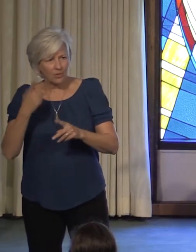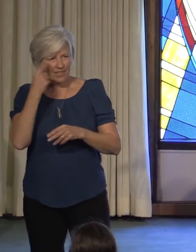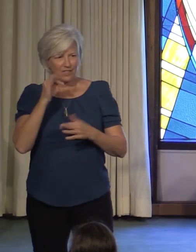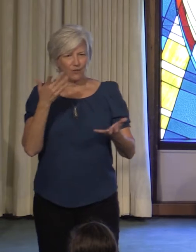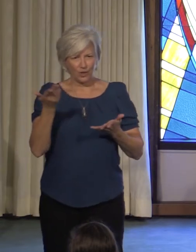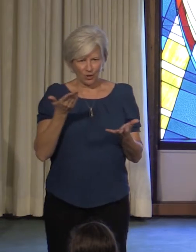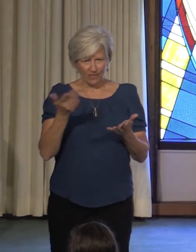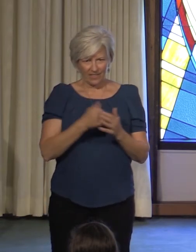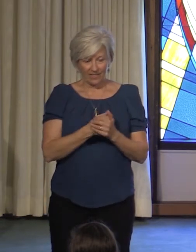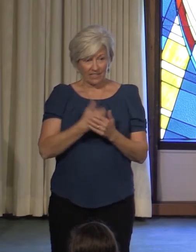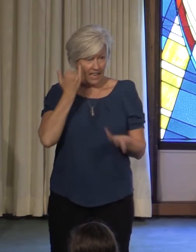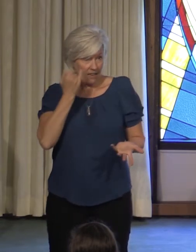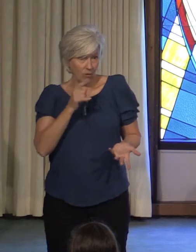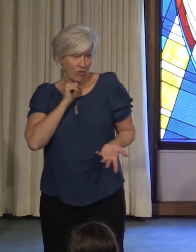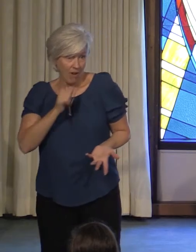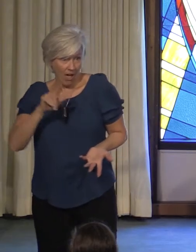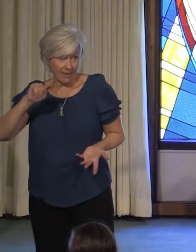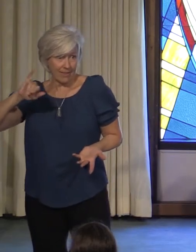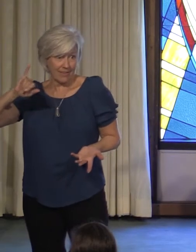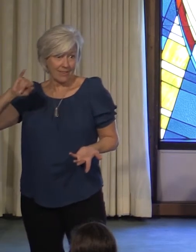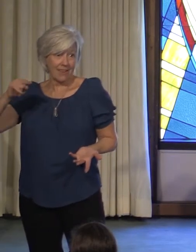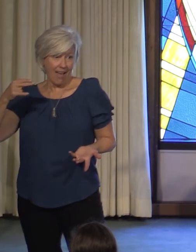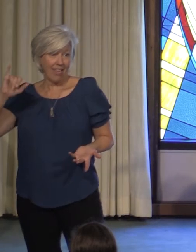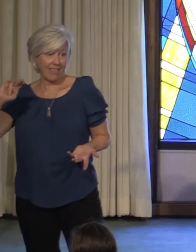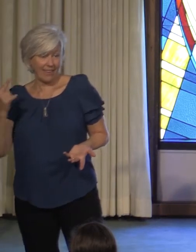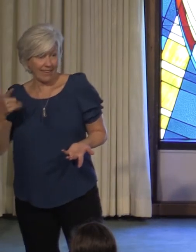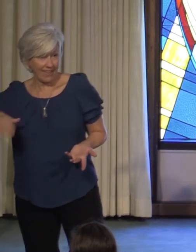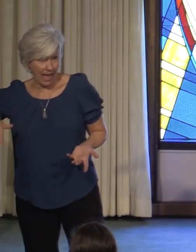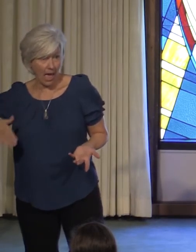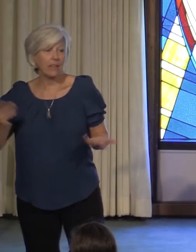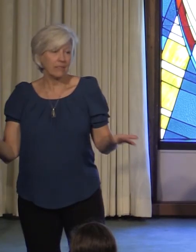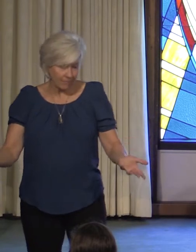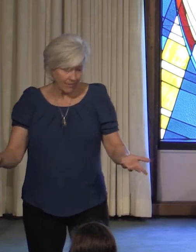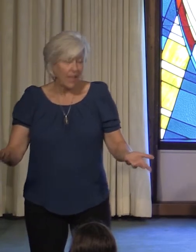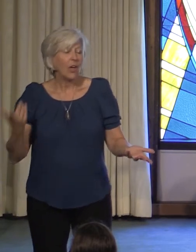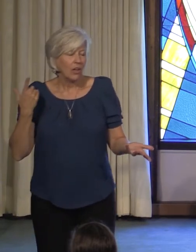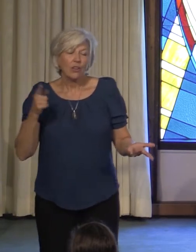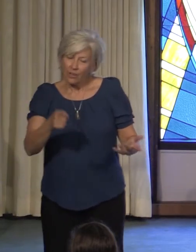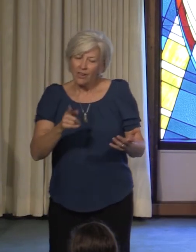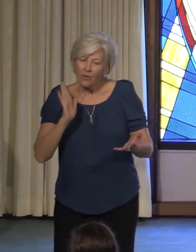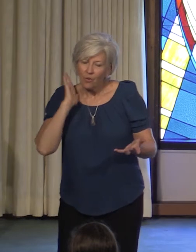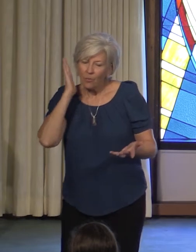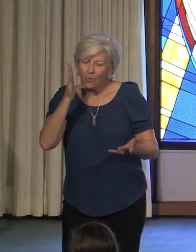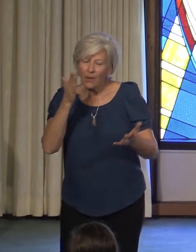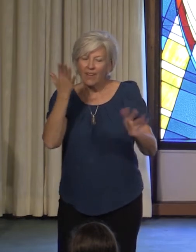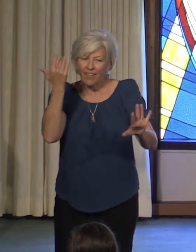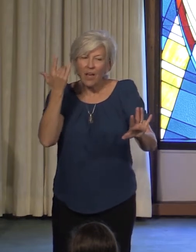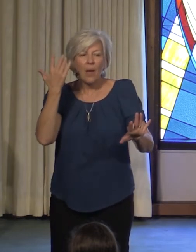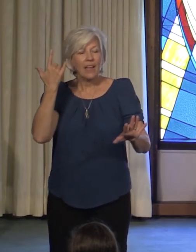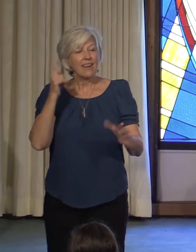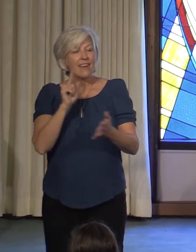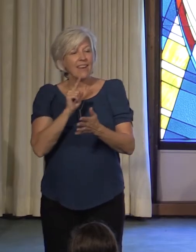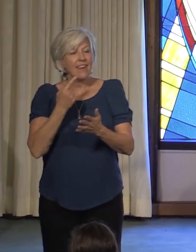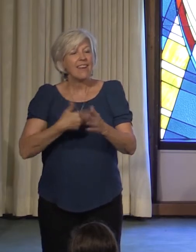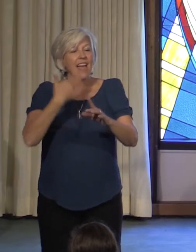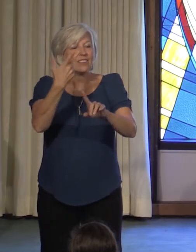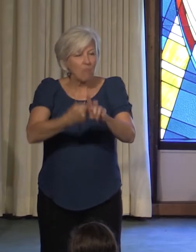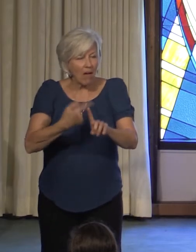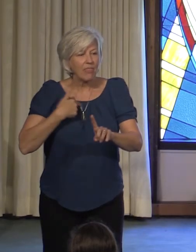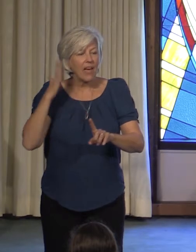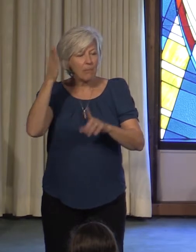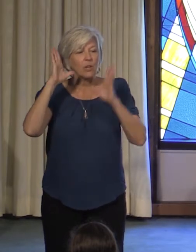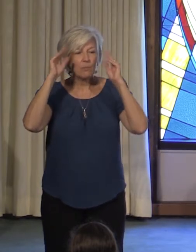And if you're not tithing yet, we'll certainly get you spun up to speed because next month I'm going to be teaching Edwin Gaines' book, The Four Spiritual